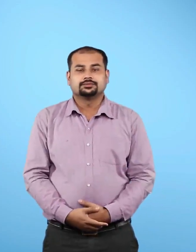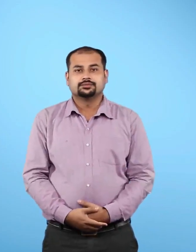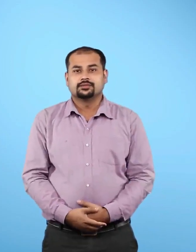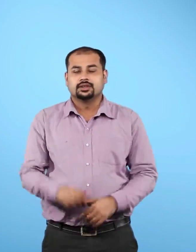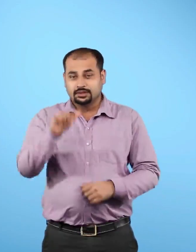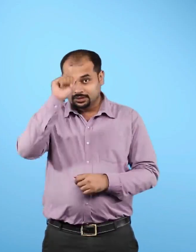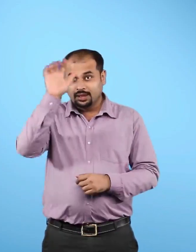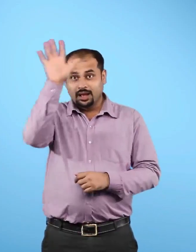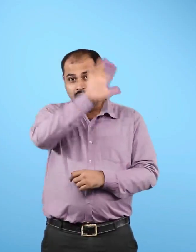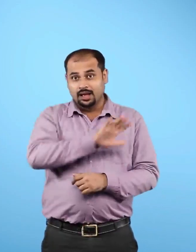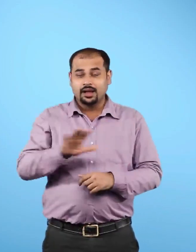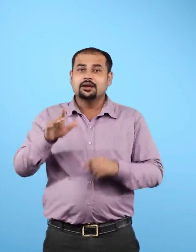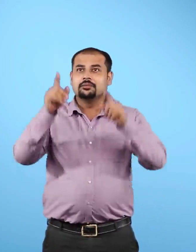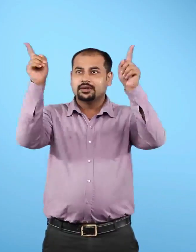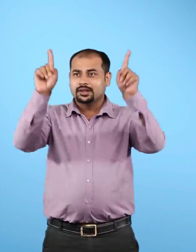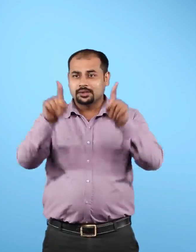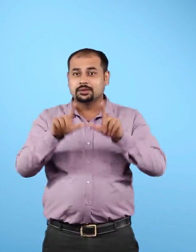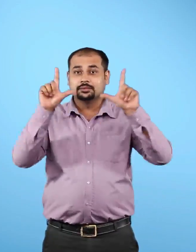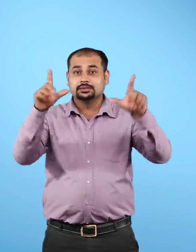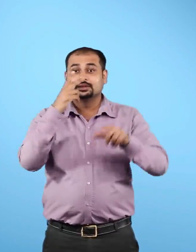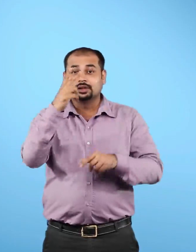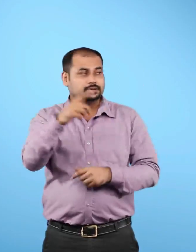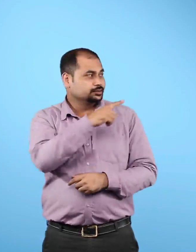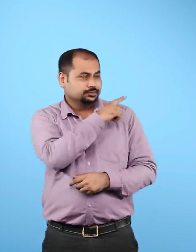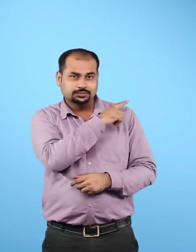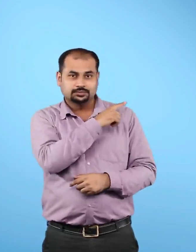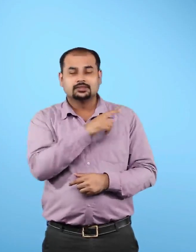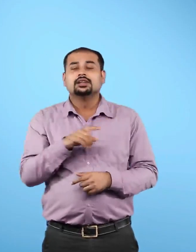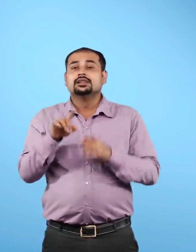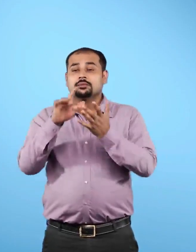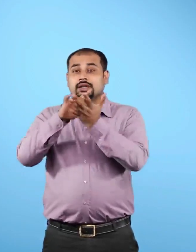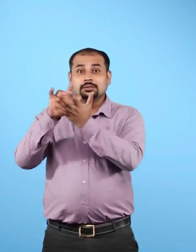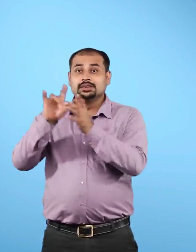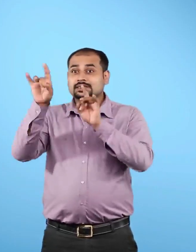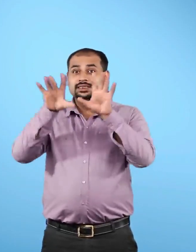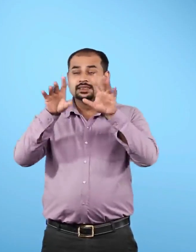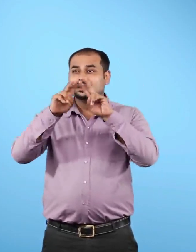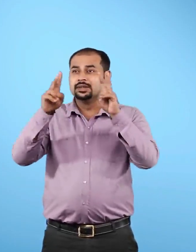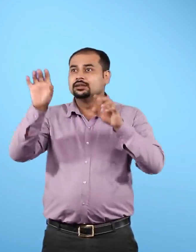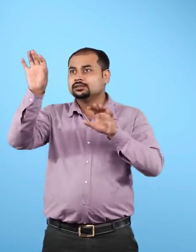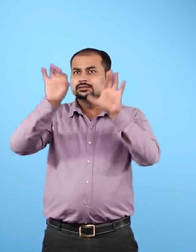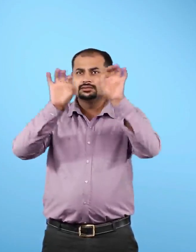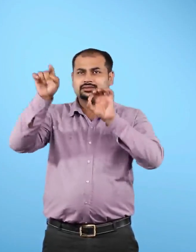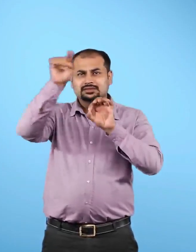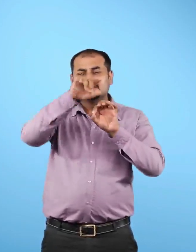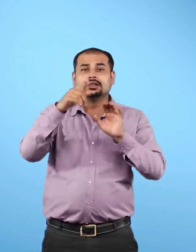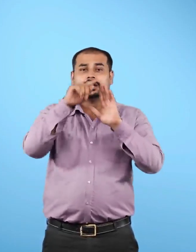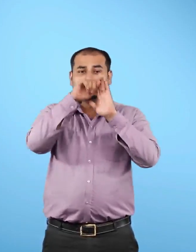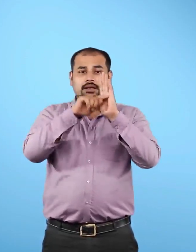We see the map of India below this question, with some major cities marked along with